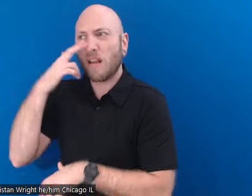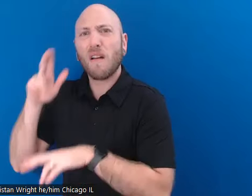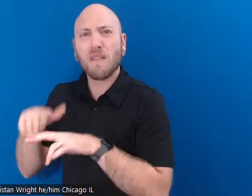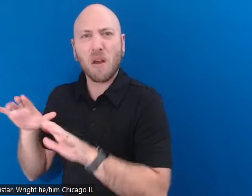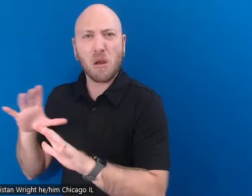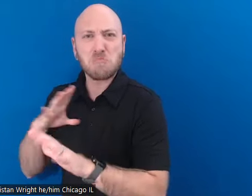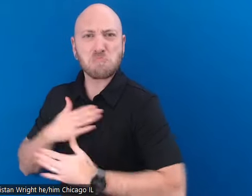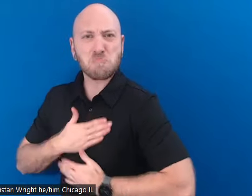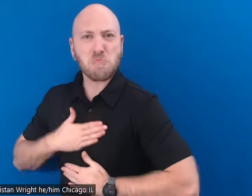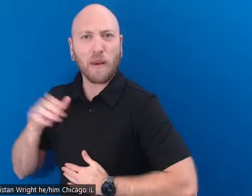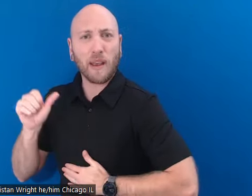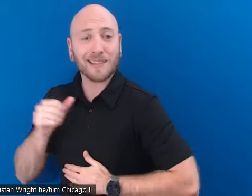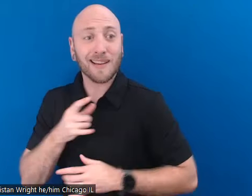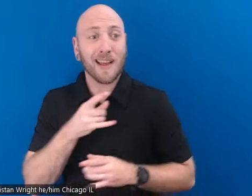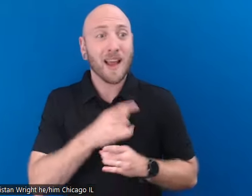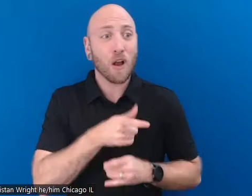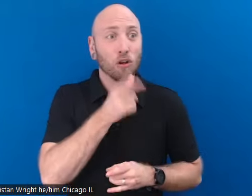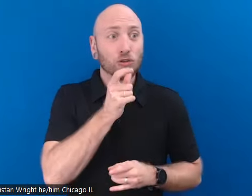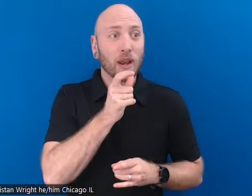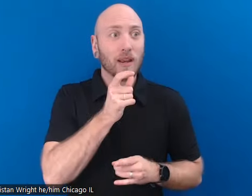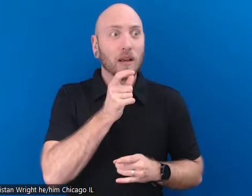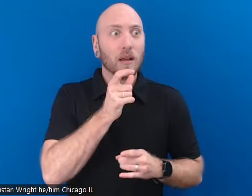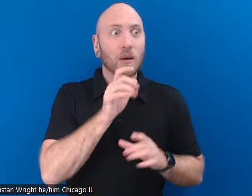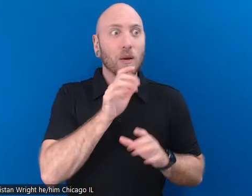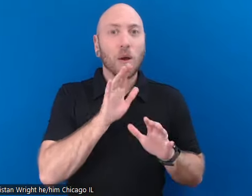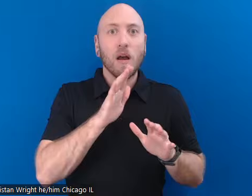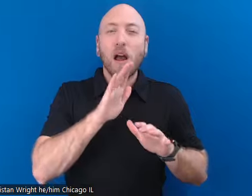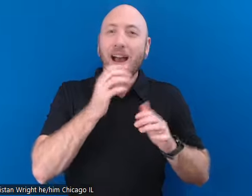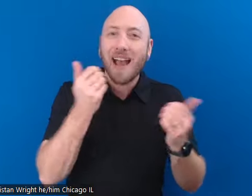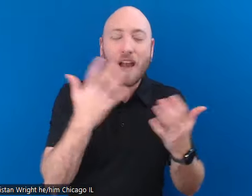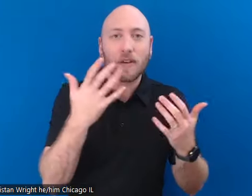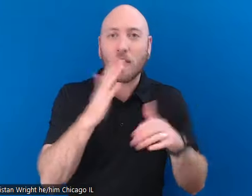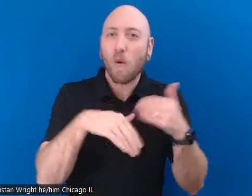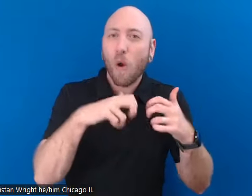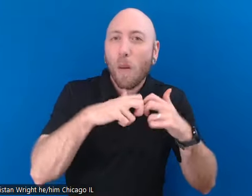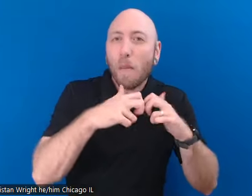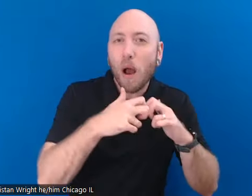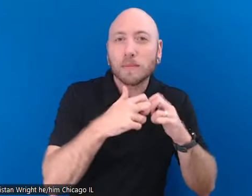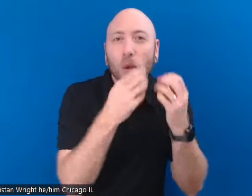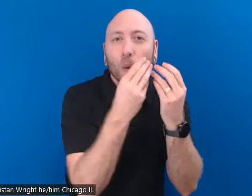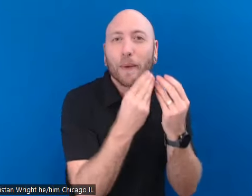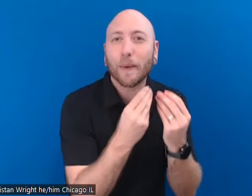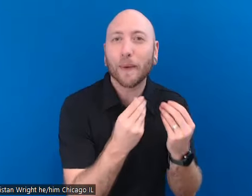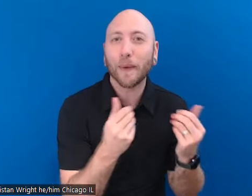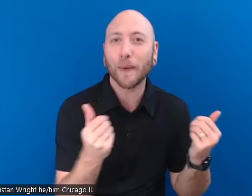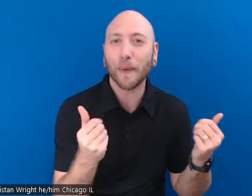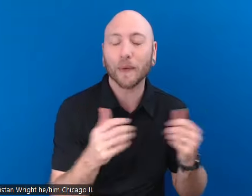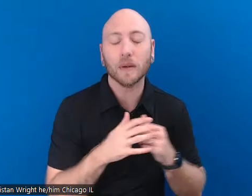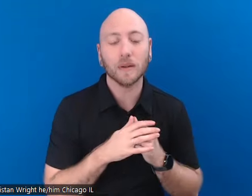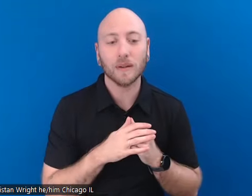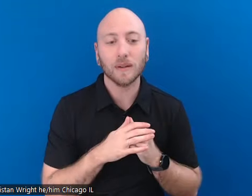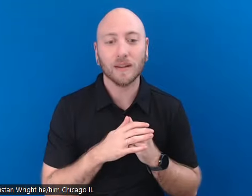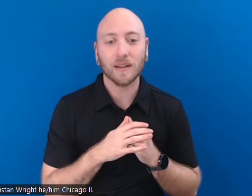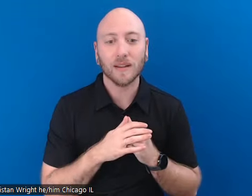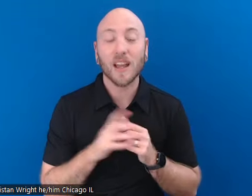all my problems away. Right? No longer was I afraid what other people thought of me. No longer was I afraid that I